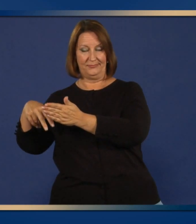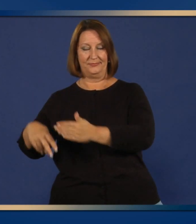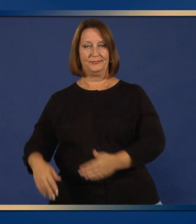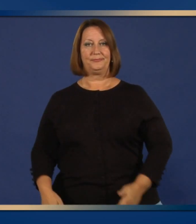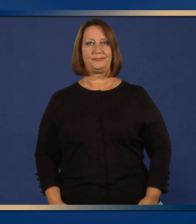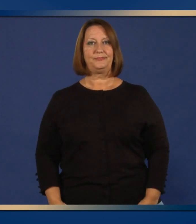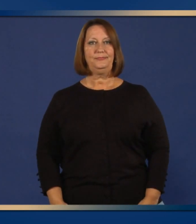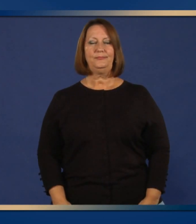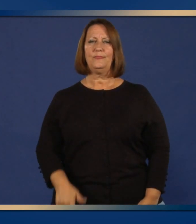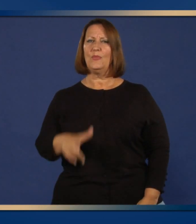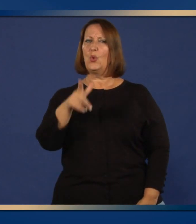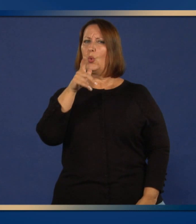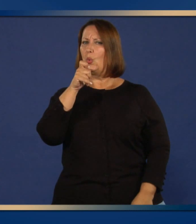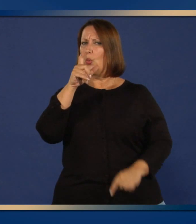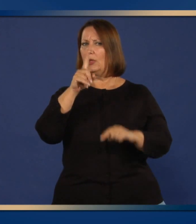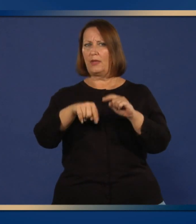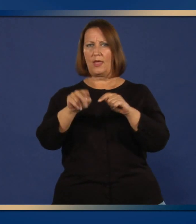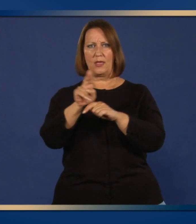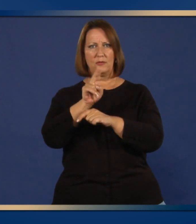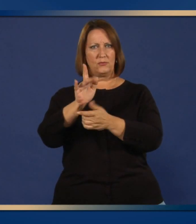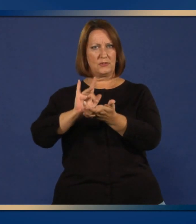Who should not take Zenamavir?